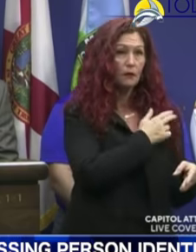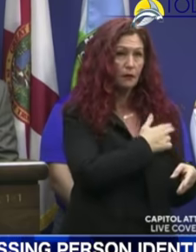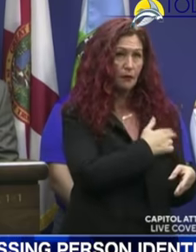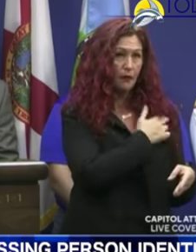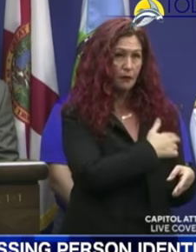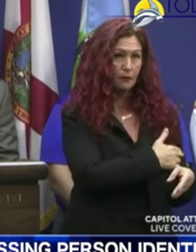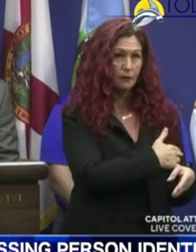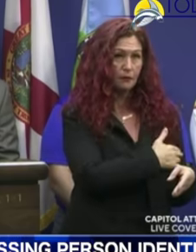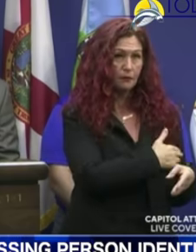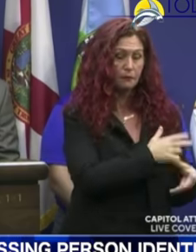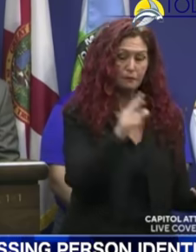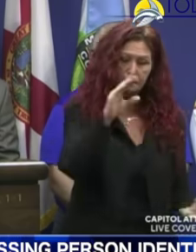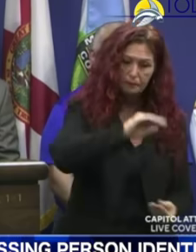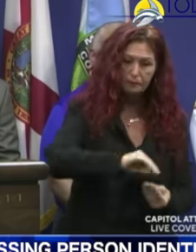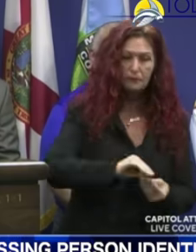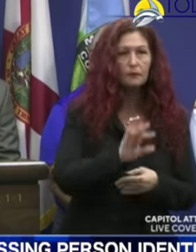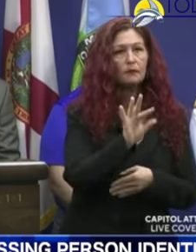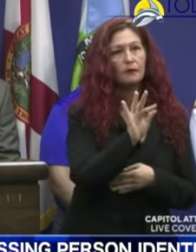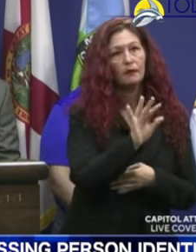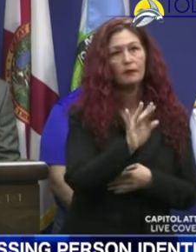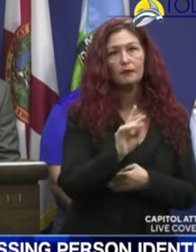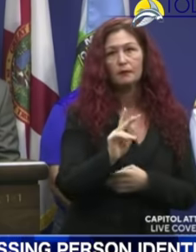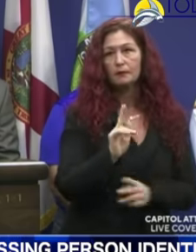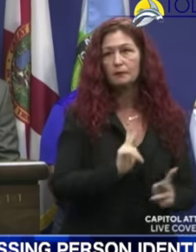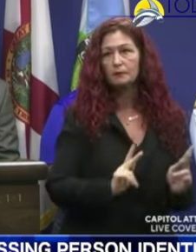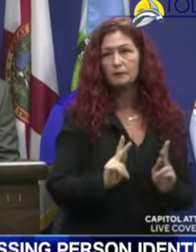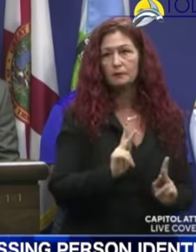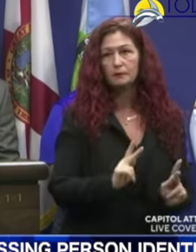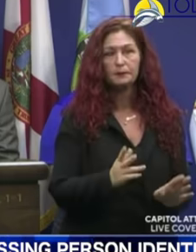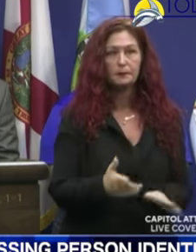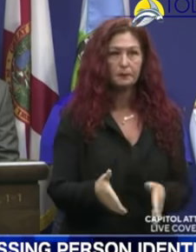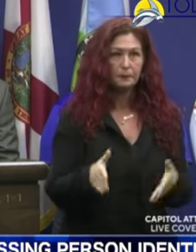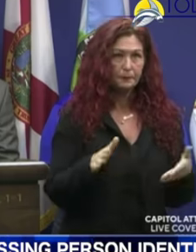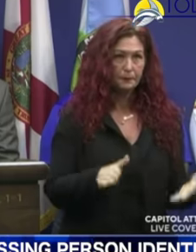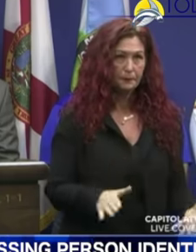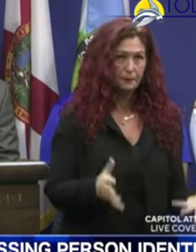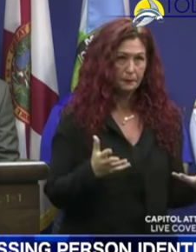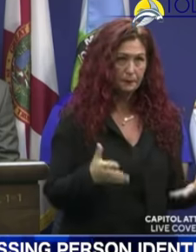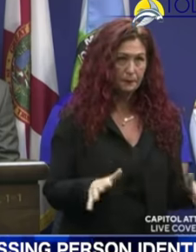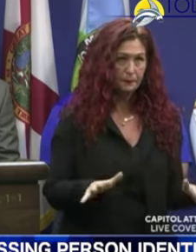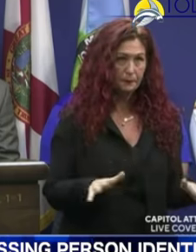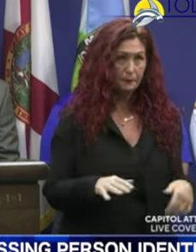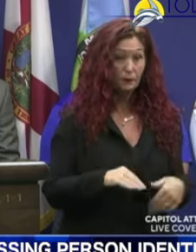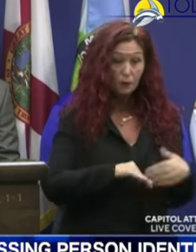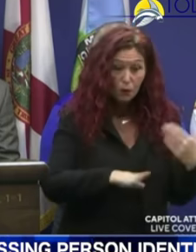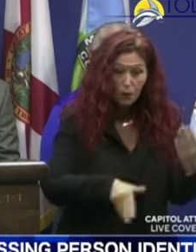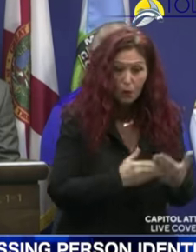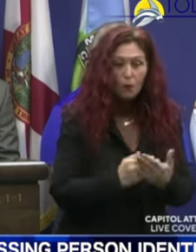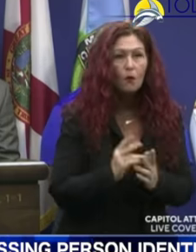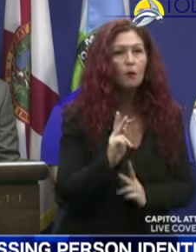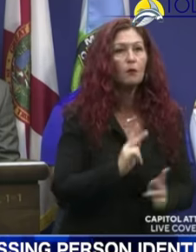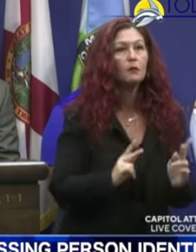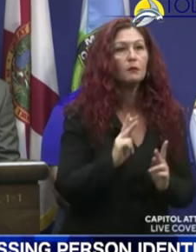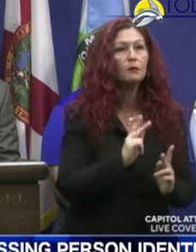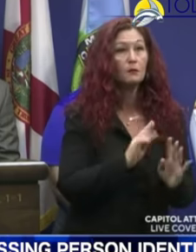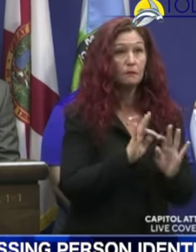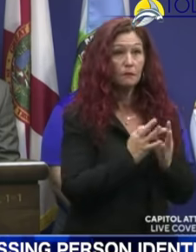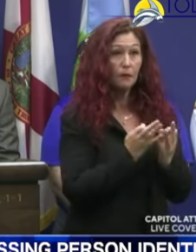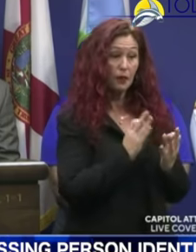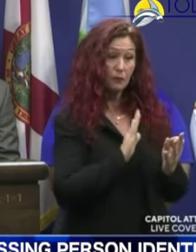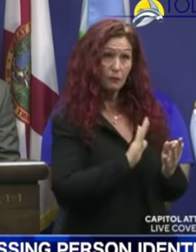whom we had missing persons reports have been recovered, and a total of 242